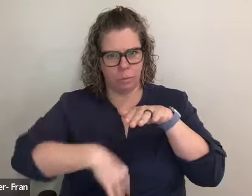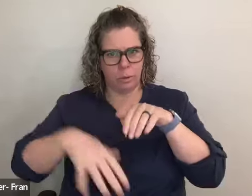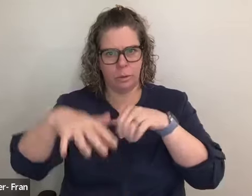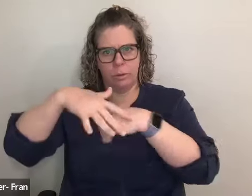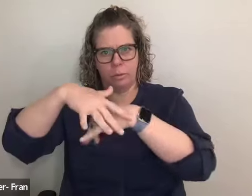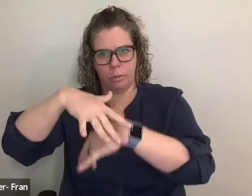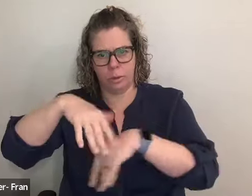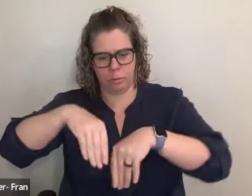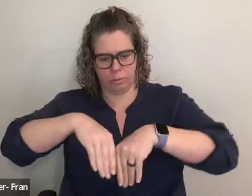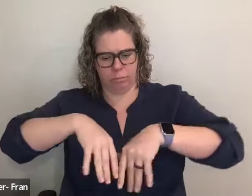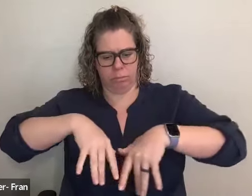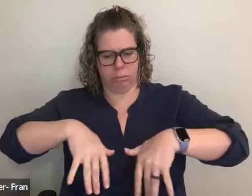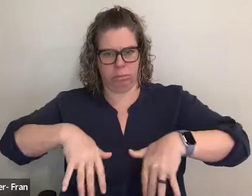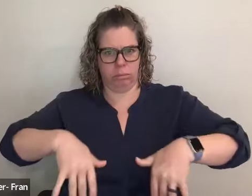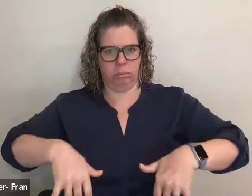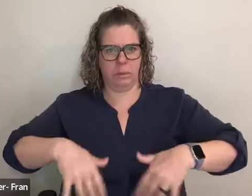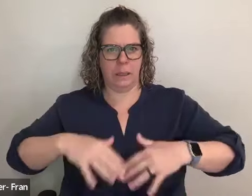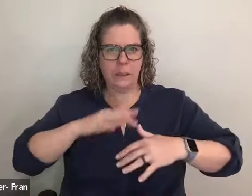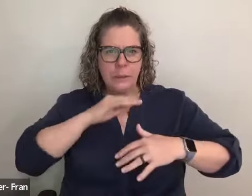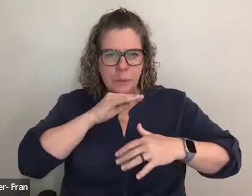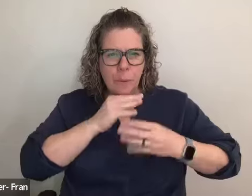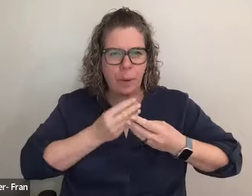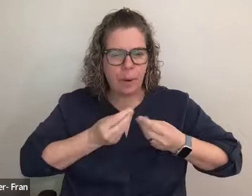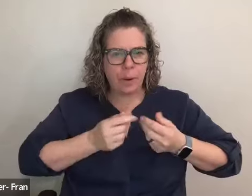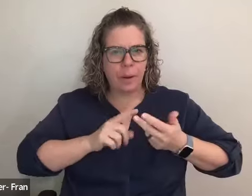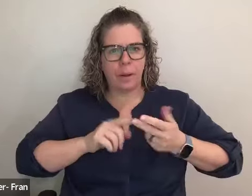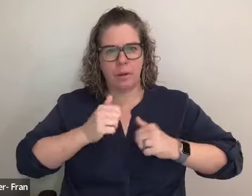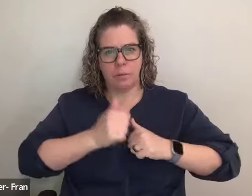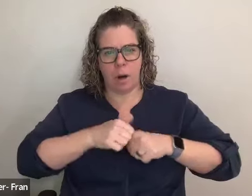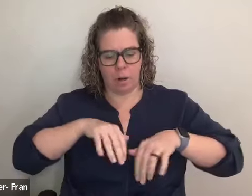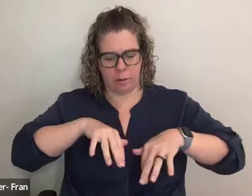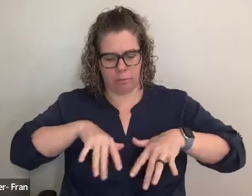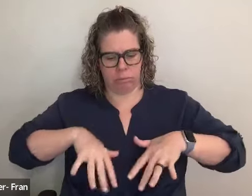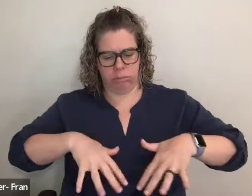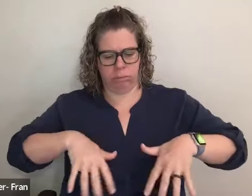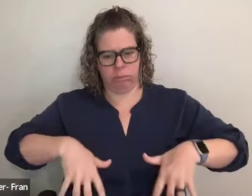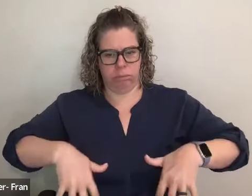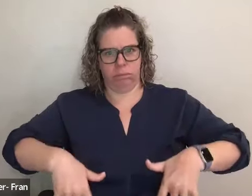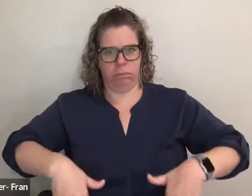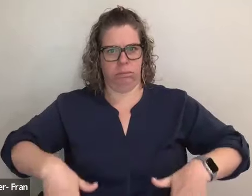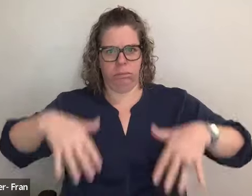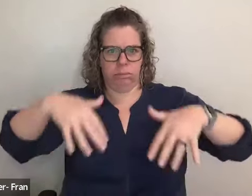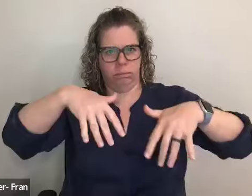into the soil, the rocks, maybe to an aquifer layer of water.